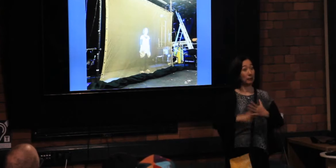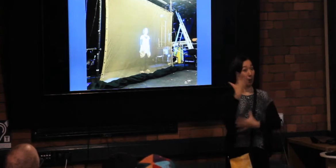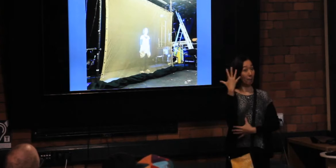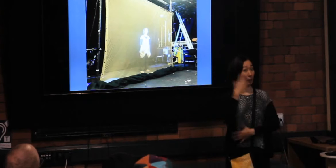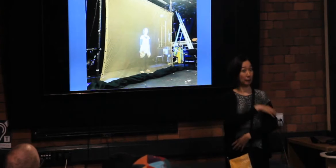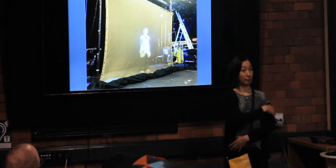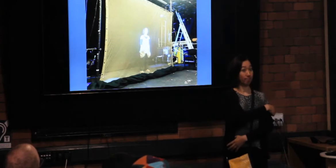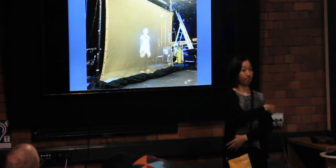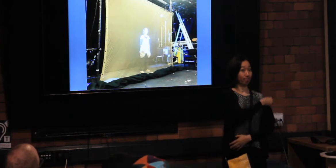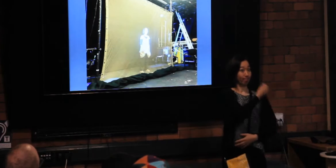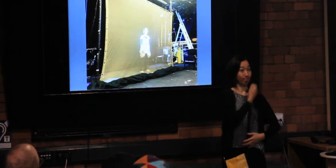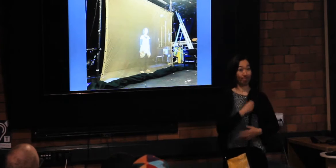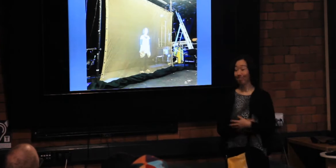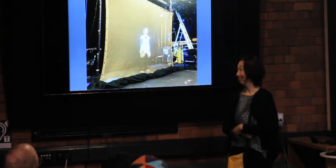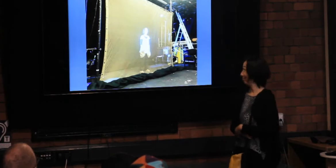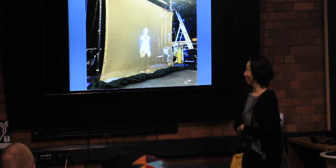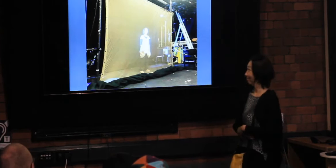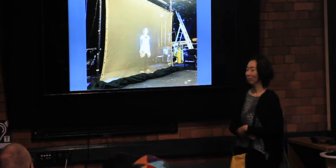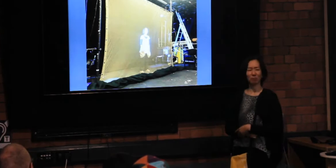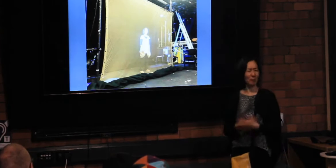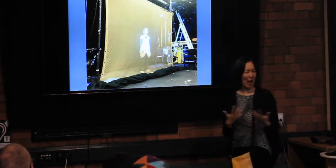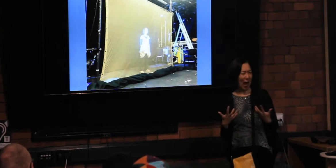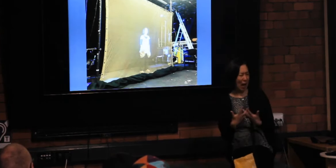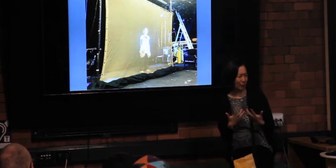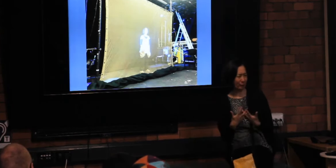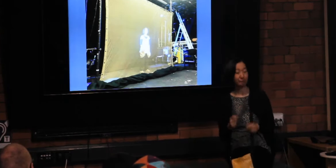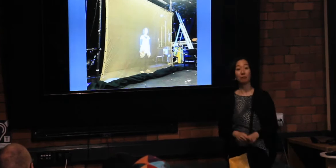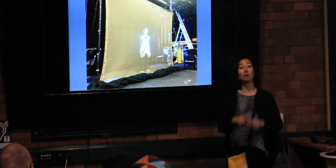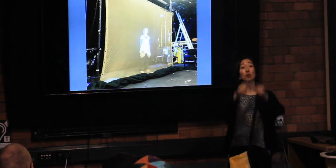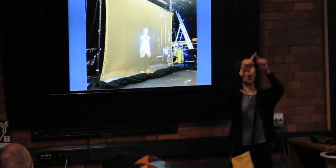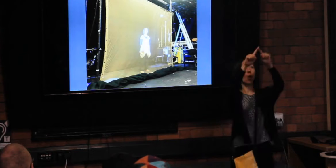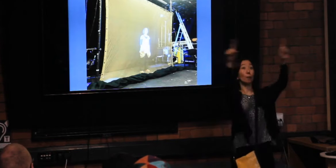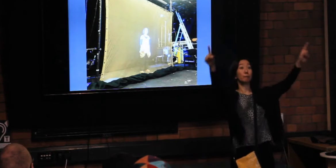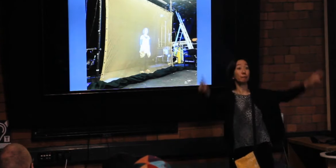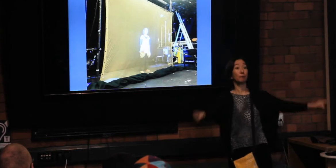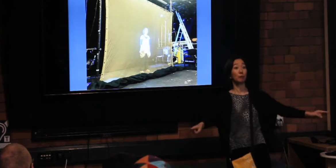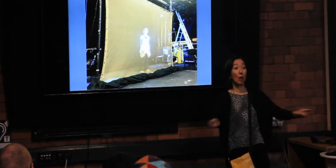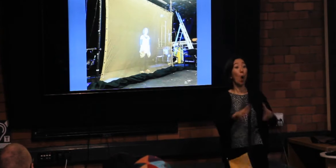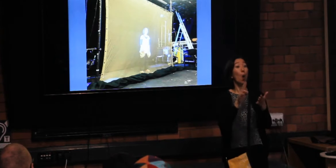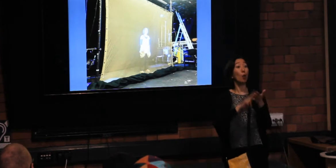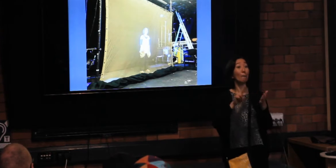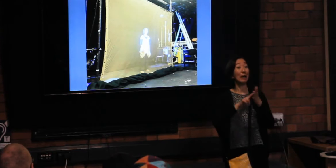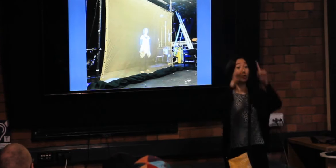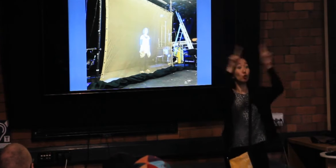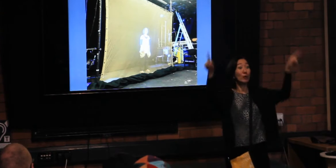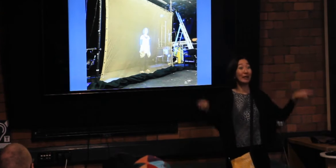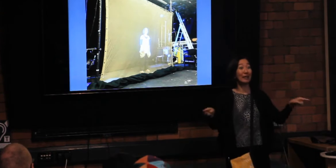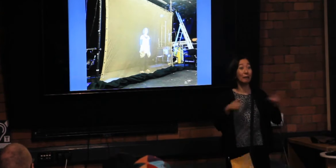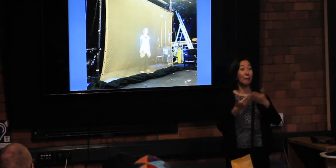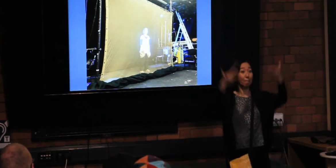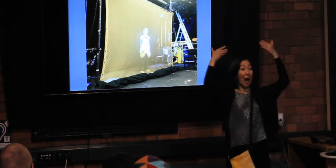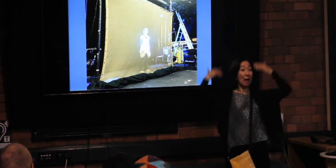years ago as part of our research and development work. So let me tell you a little bit about how this works. We have this